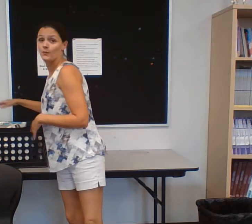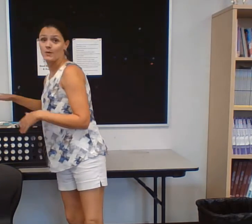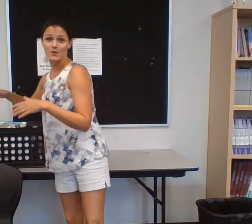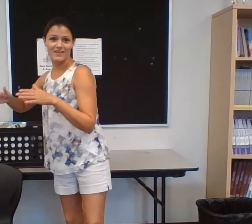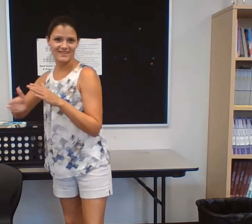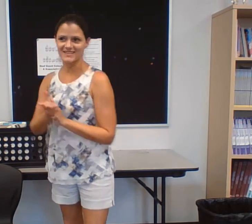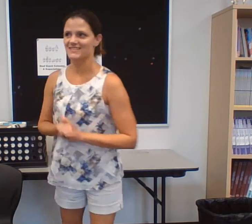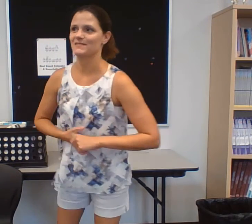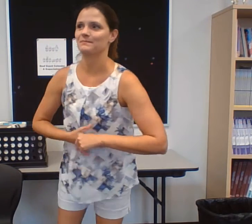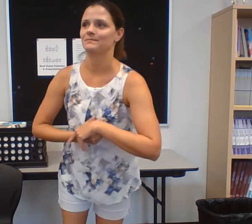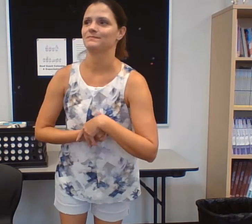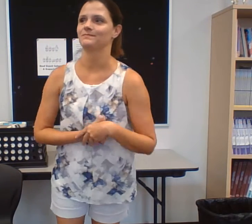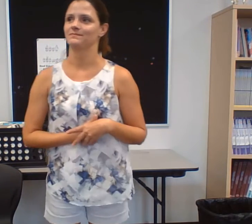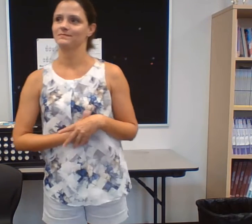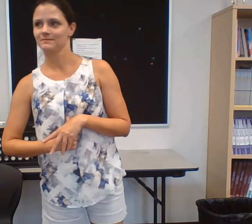Okay. One more like this.